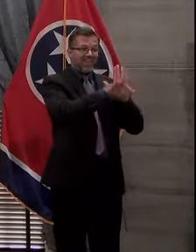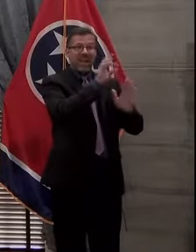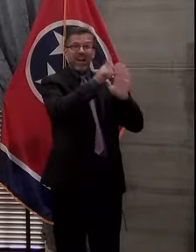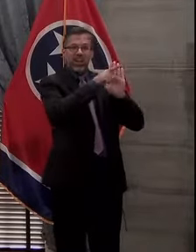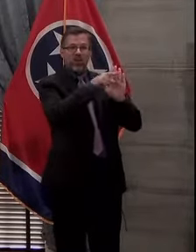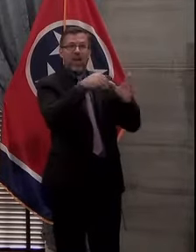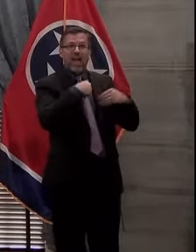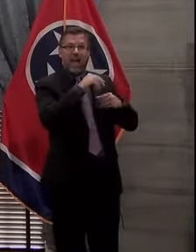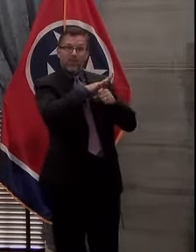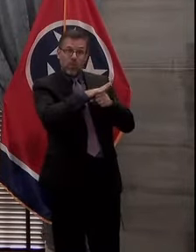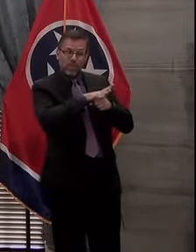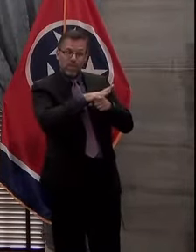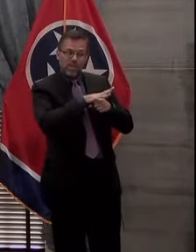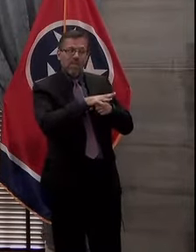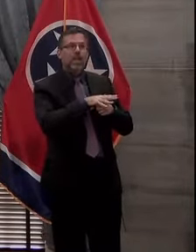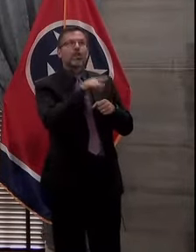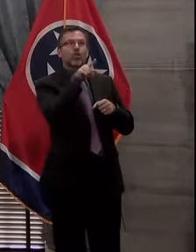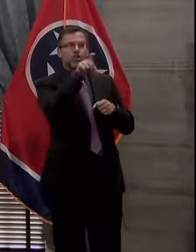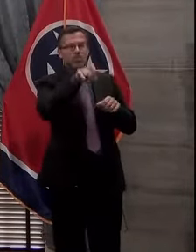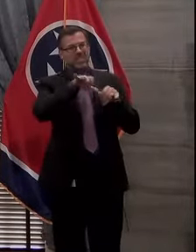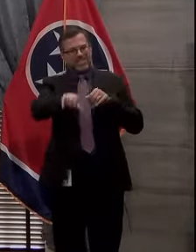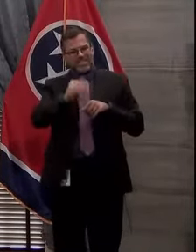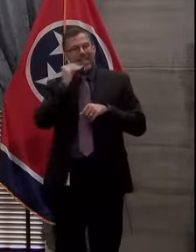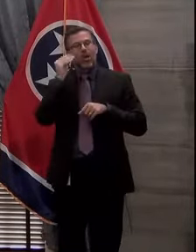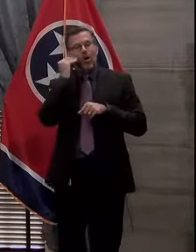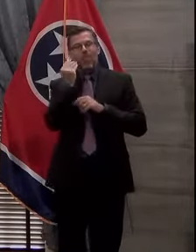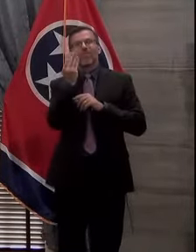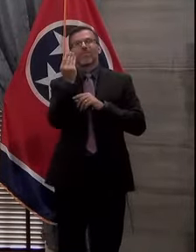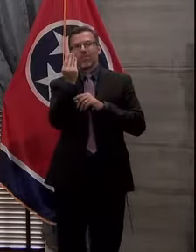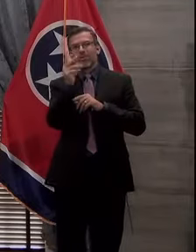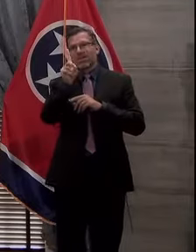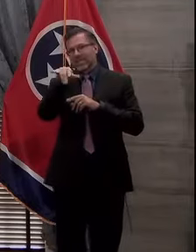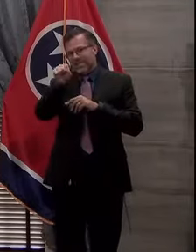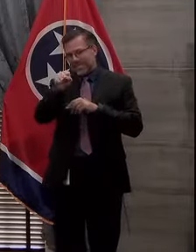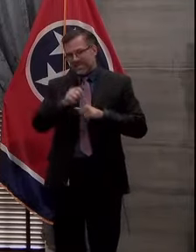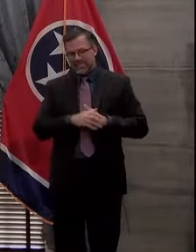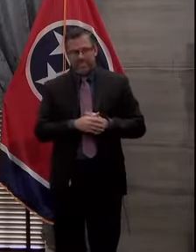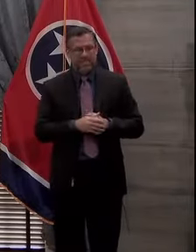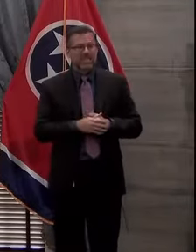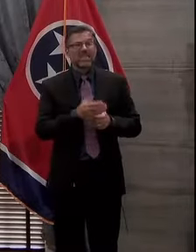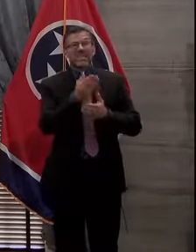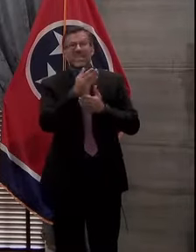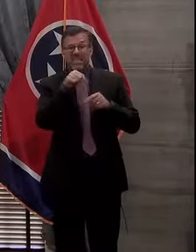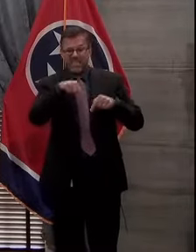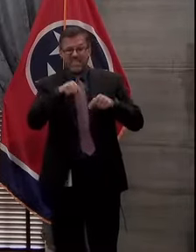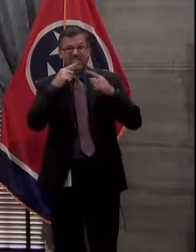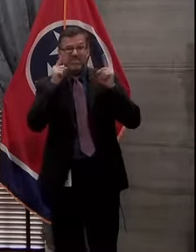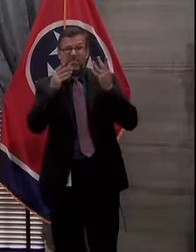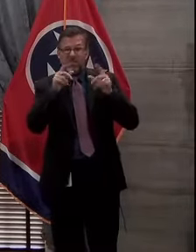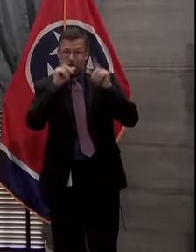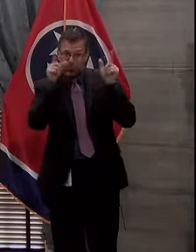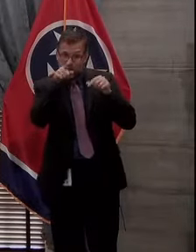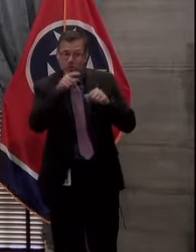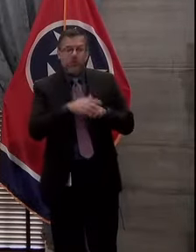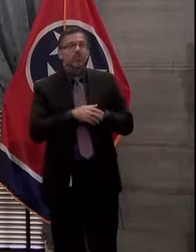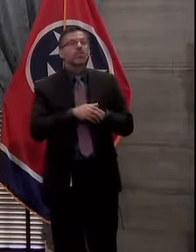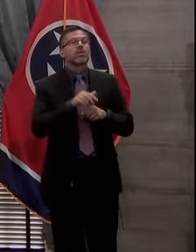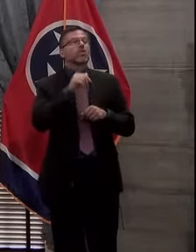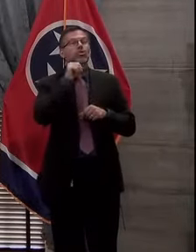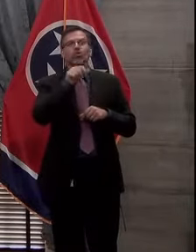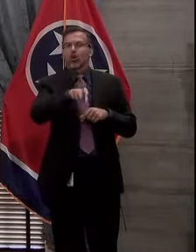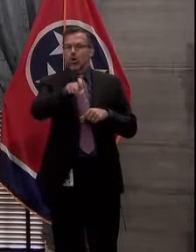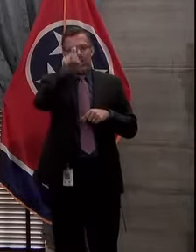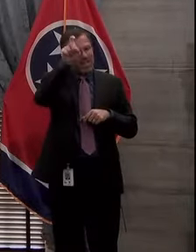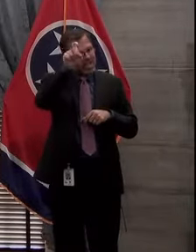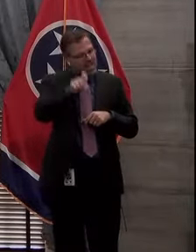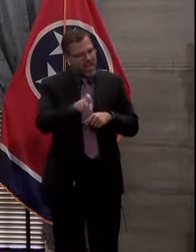at home for 14 days. What I'm about to say may surprise a lot of you, but it's really important. You do not need to be